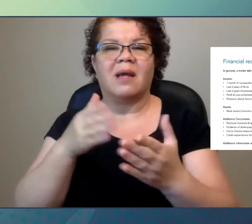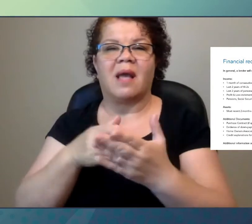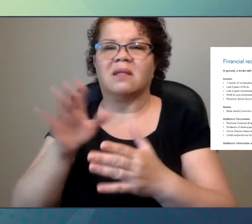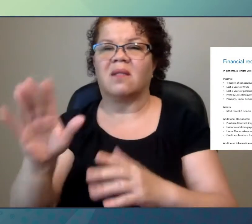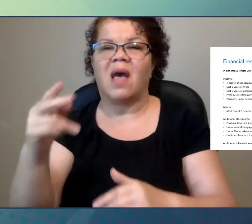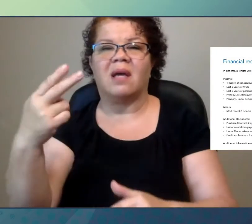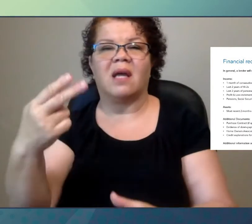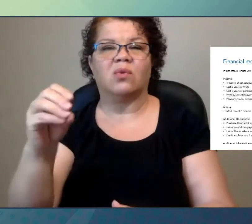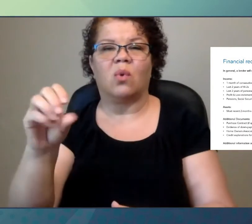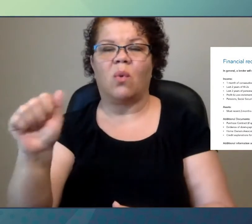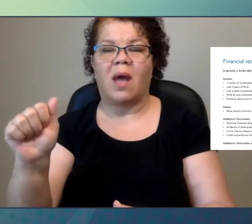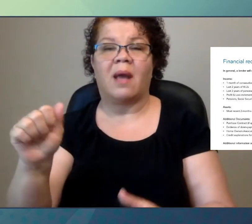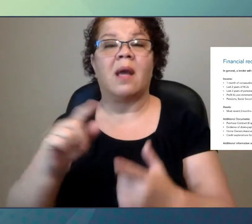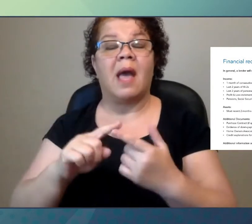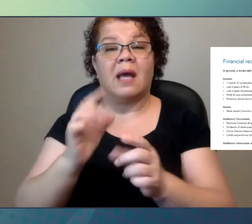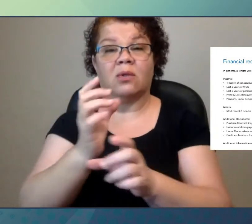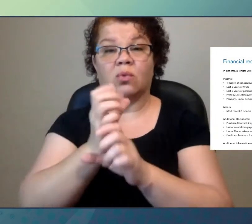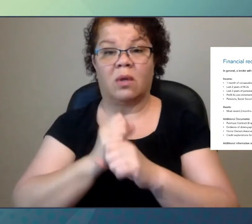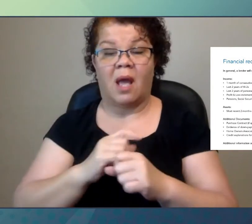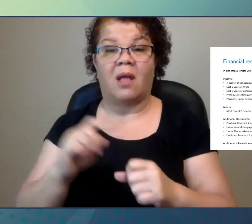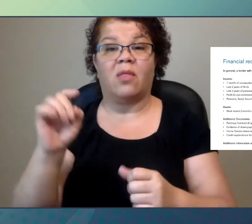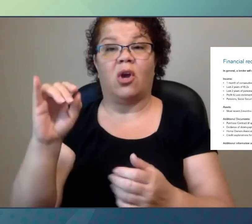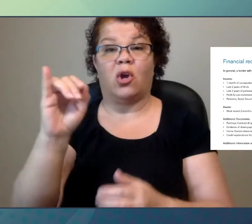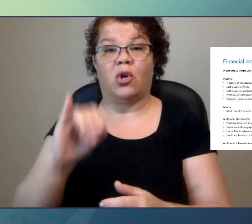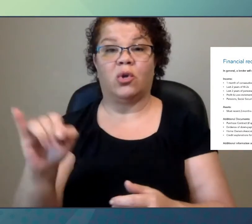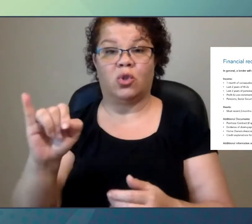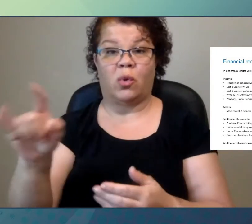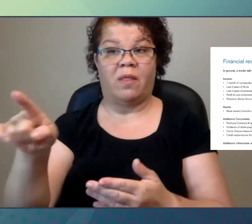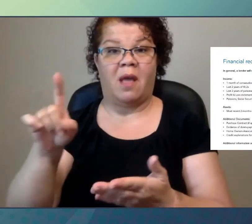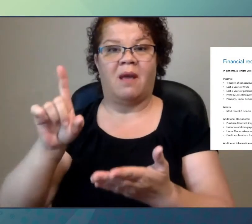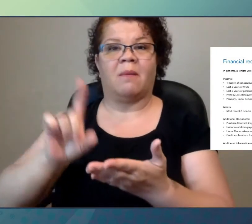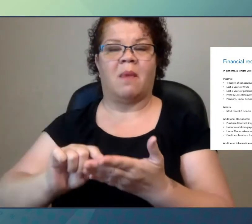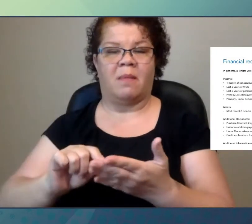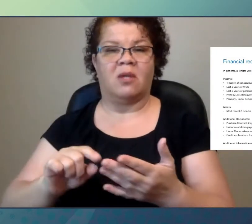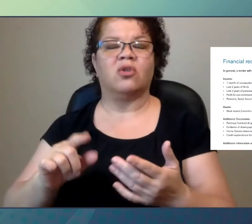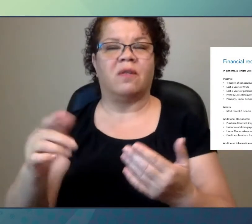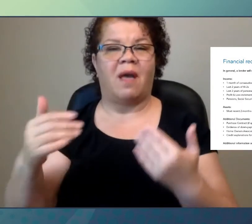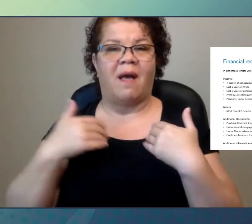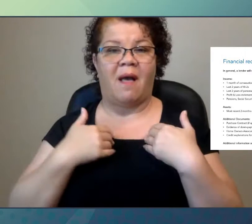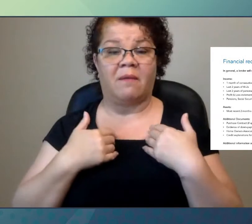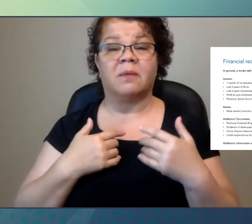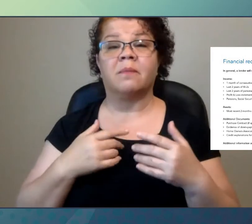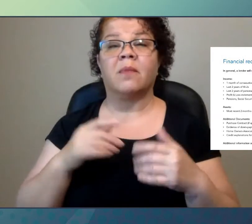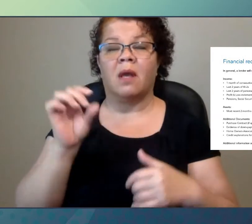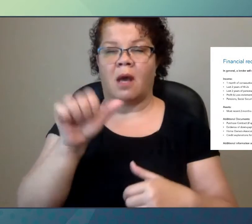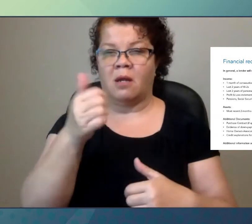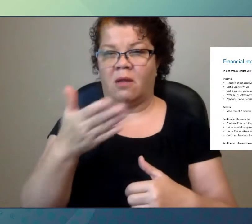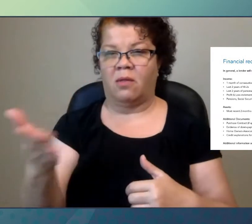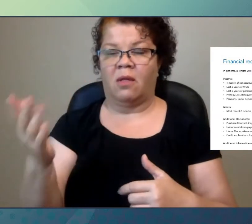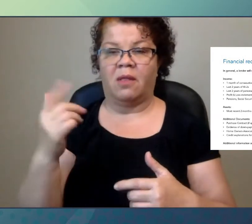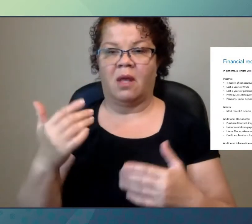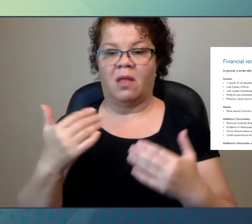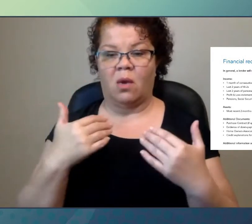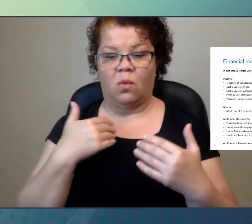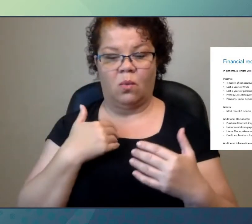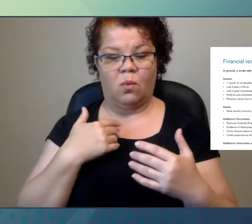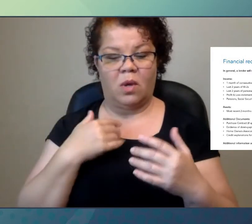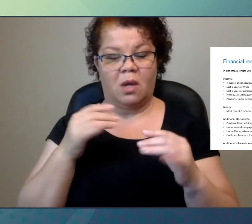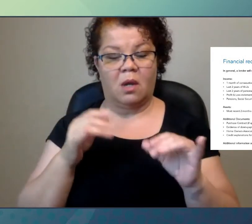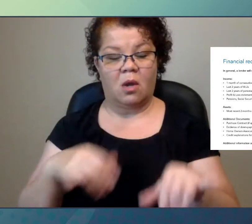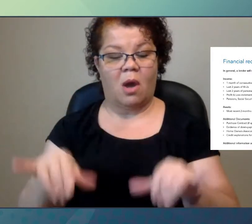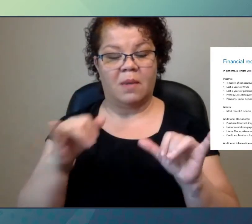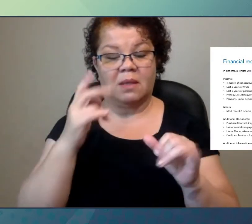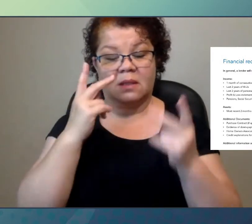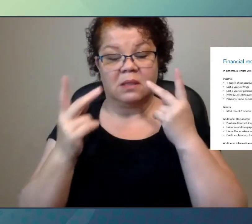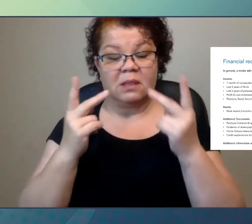get the insurance coverage that they have for the common areas. Another thing that we commonly see